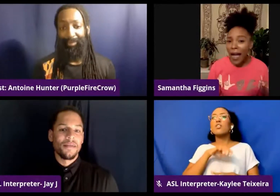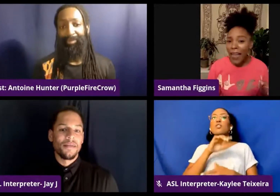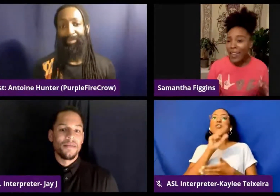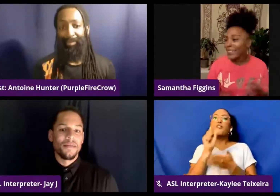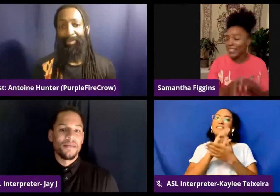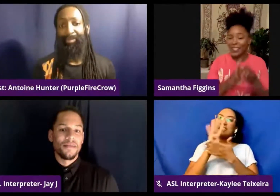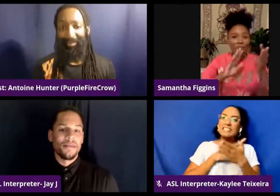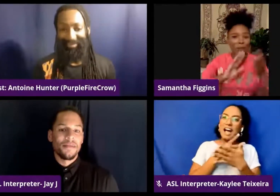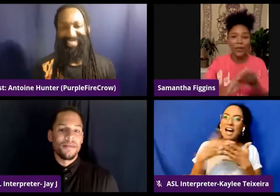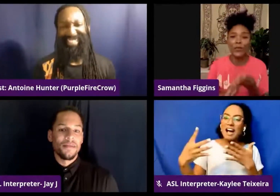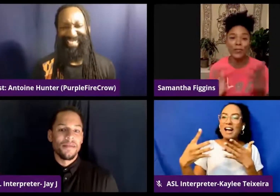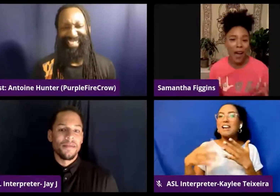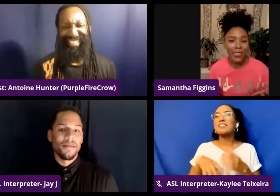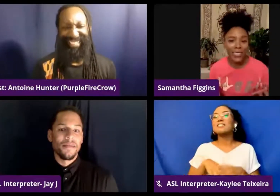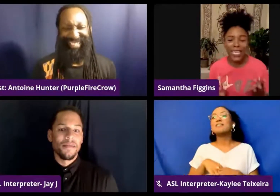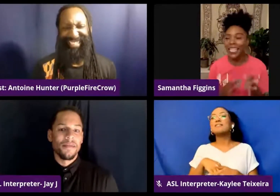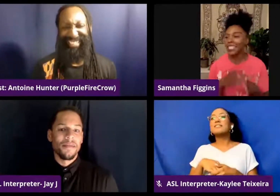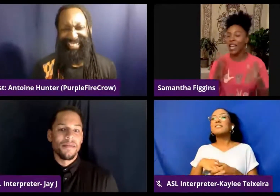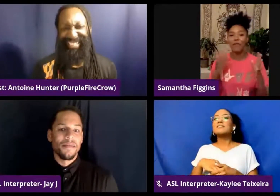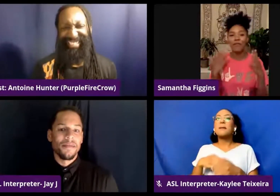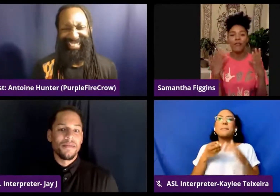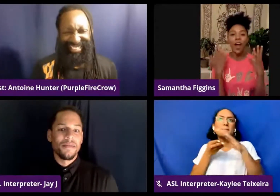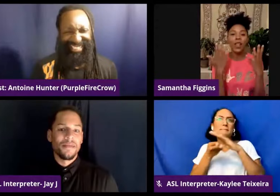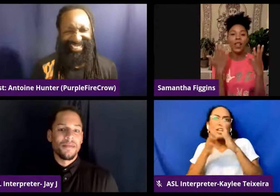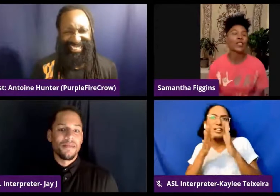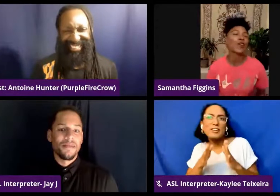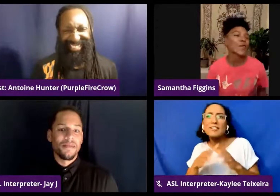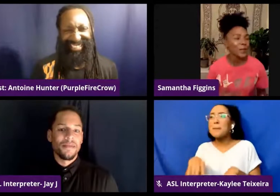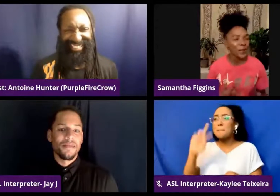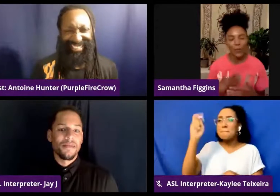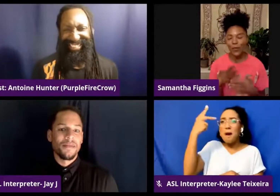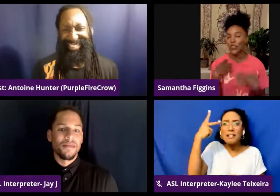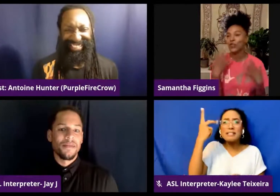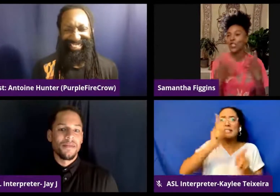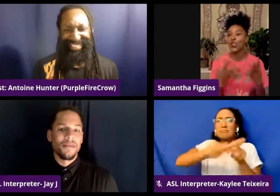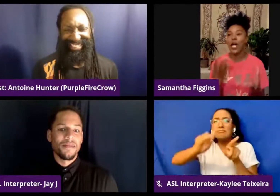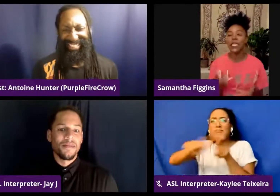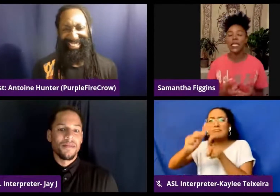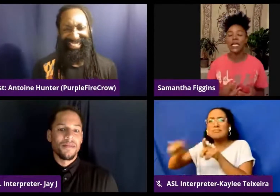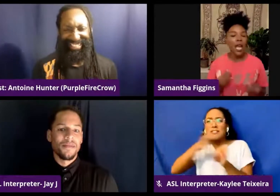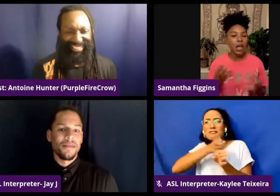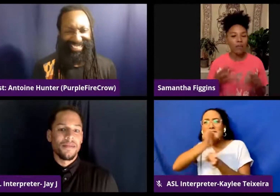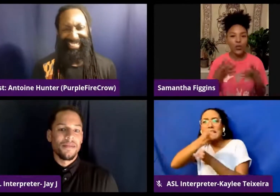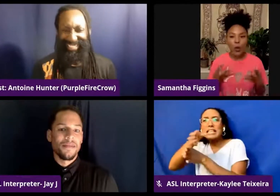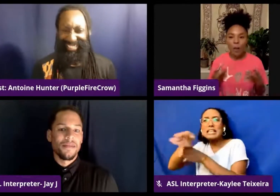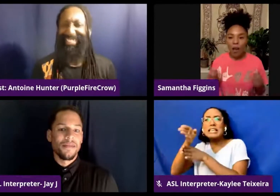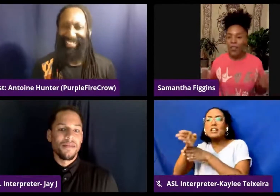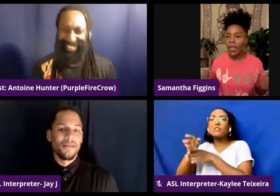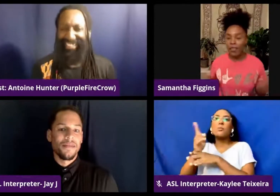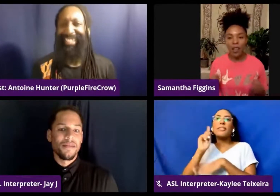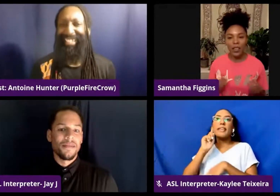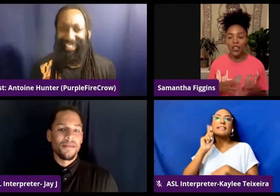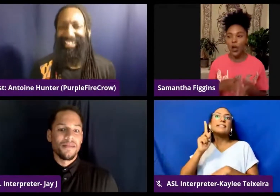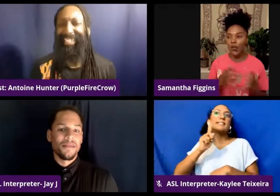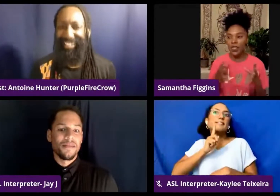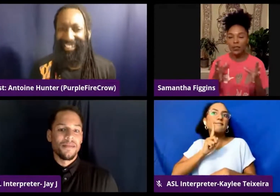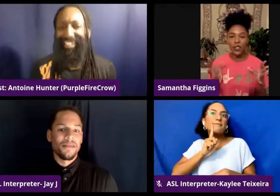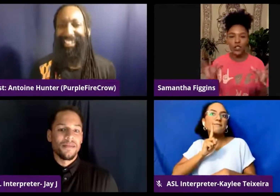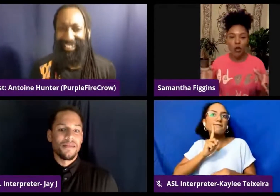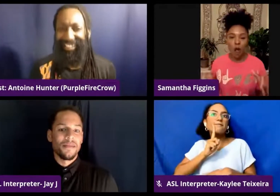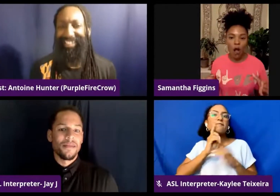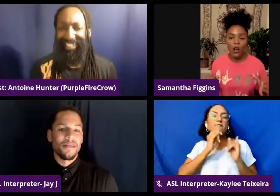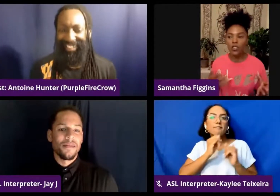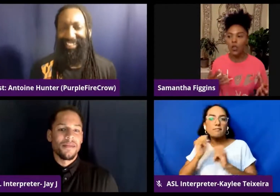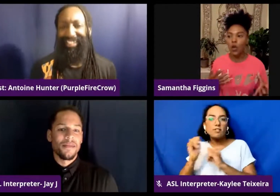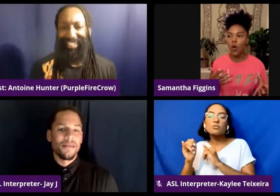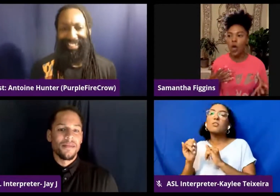bakes pies, people in politics. Like I've been following so many people and just really trying to absorb all of that knowledge. COVID has